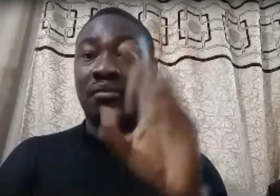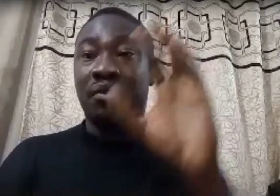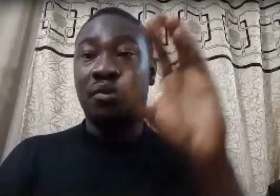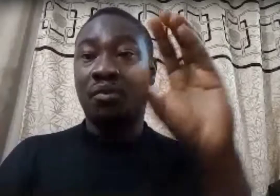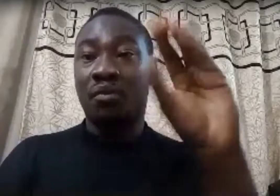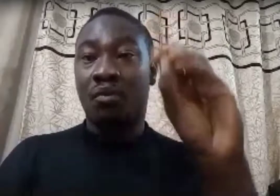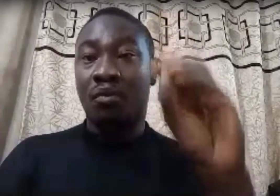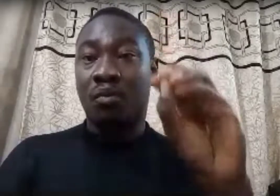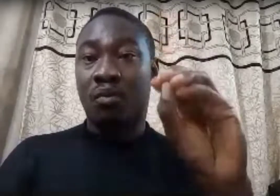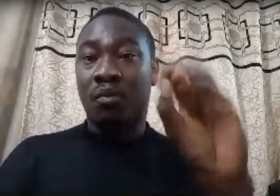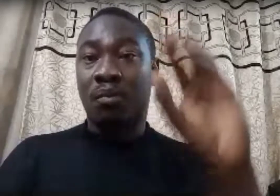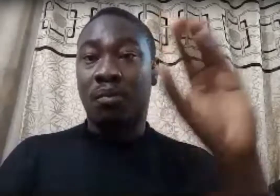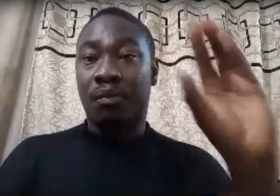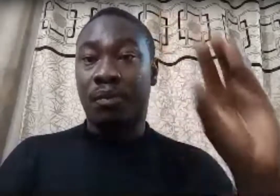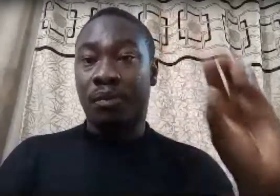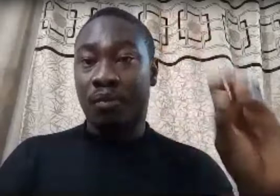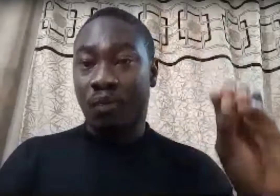100. Is that taken?